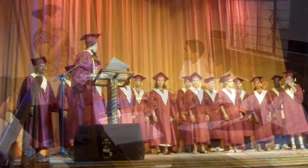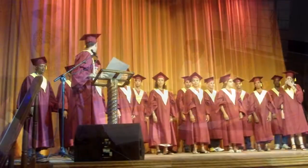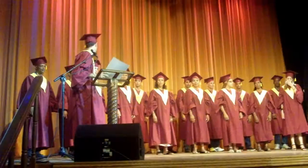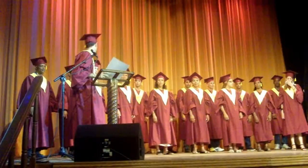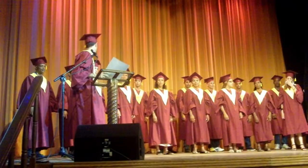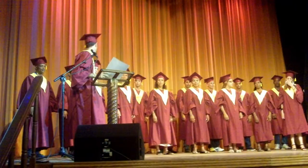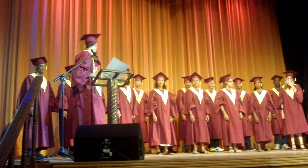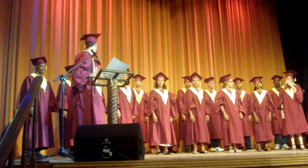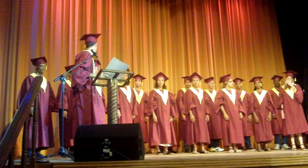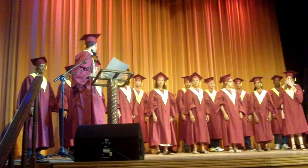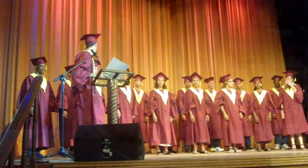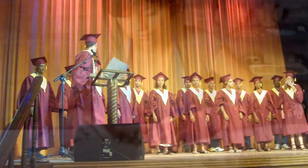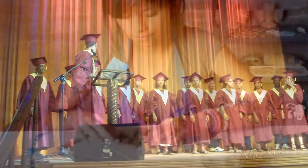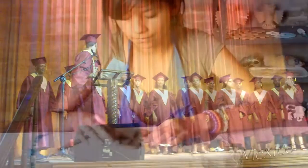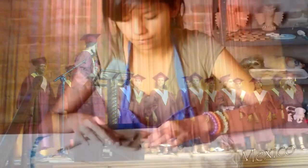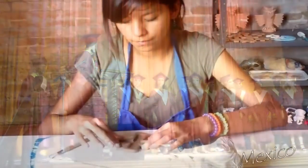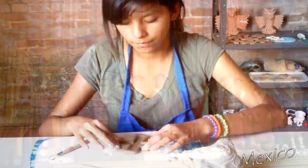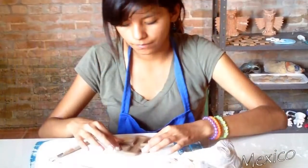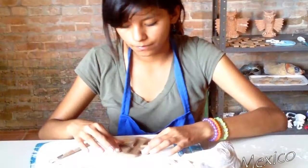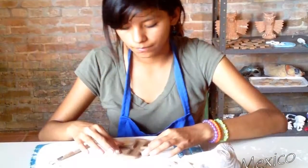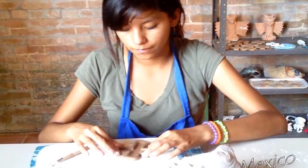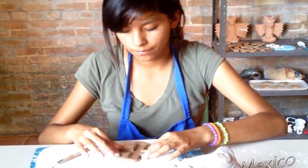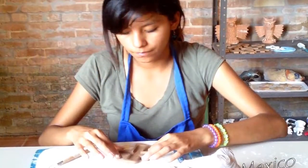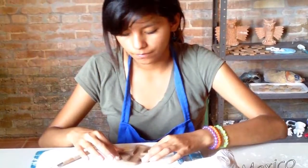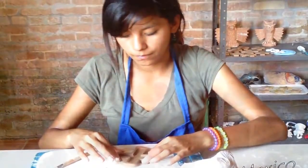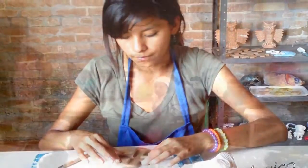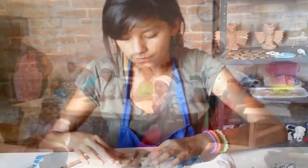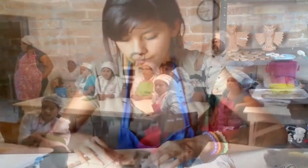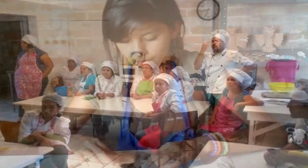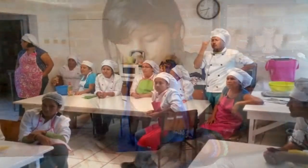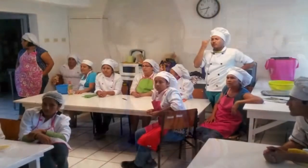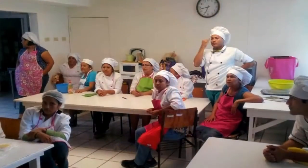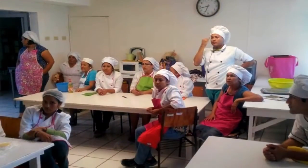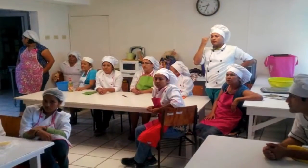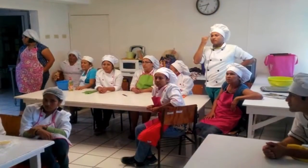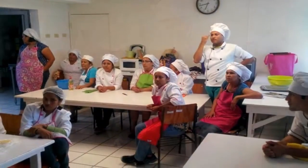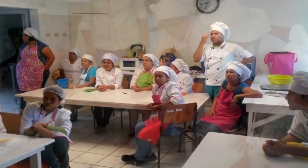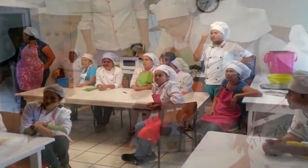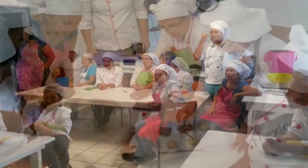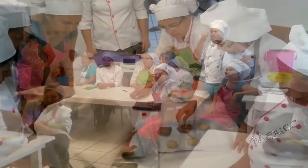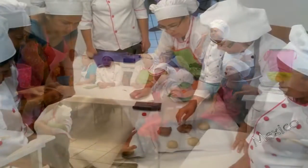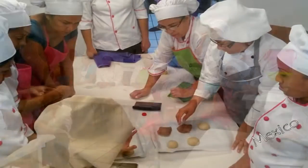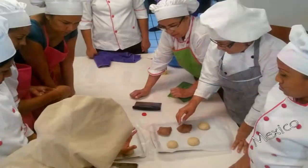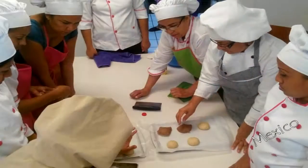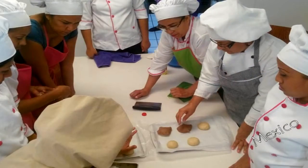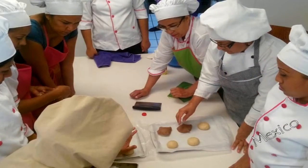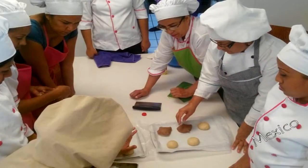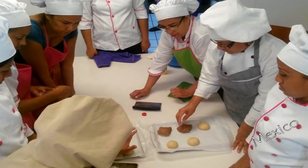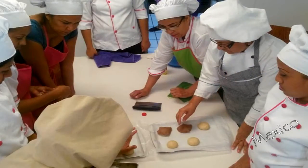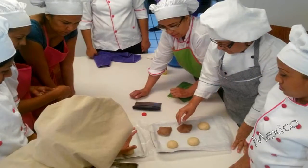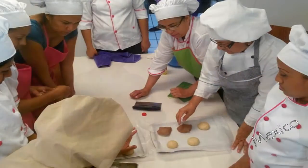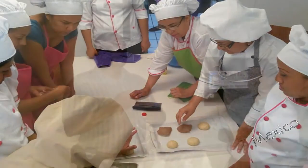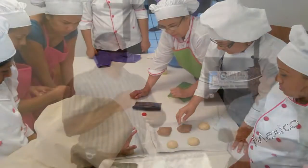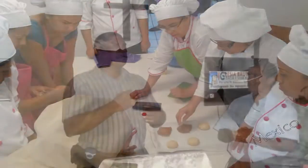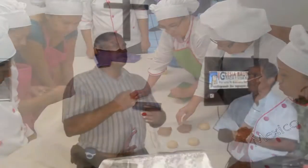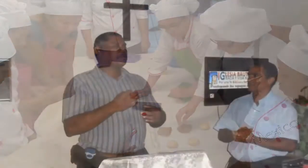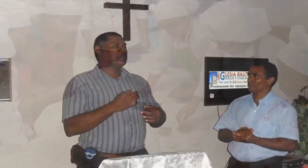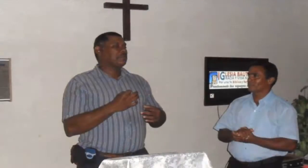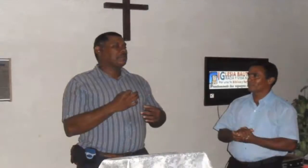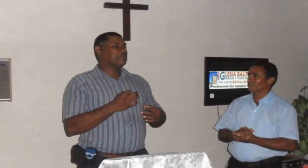them integrate into society, secure a job, and provide for themselves and their families. Ultimately, our goal is to present the